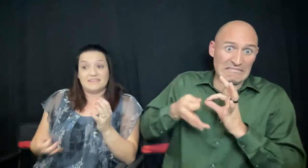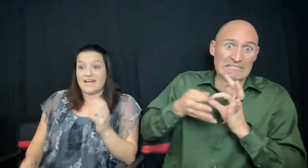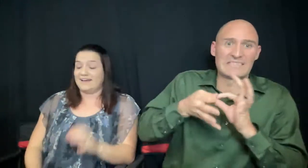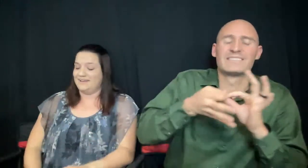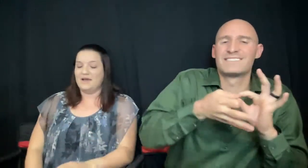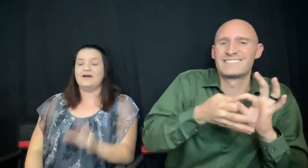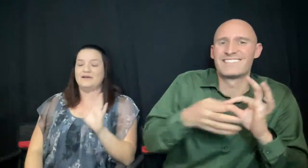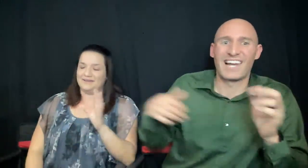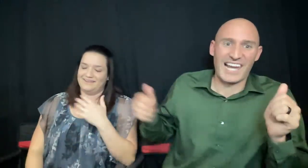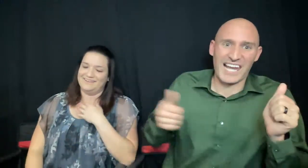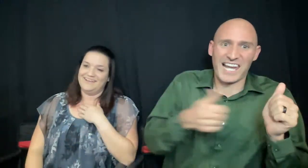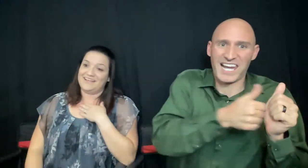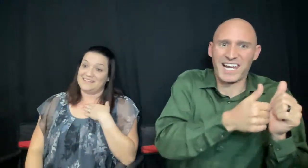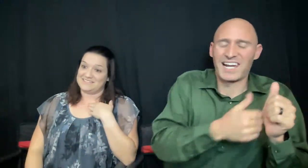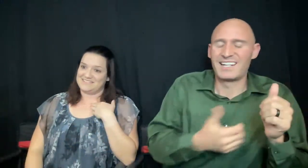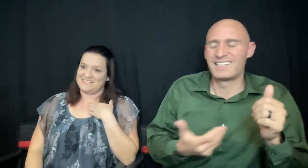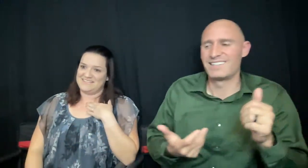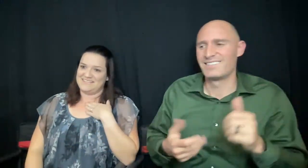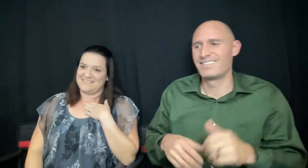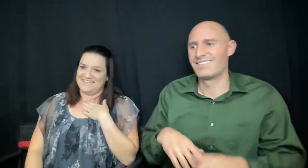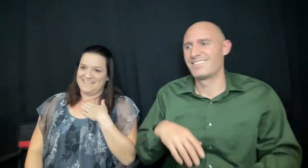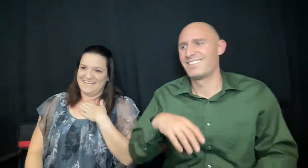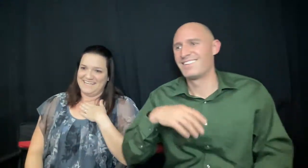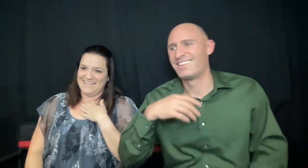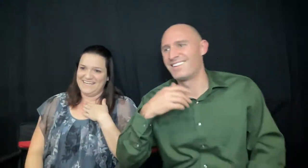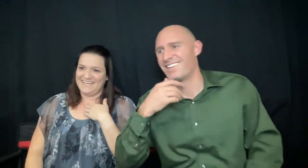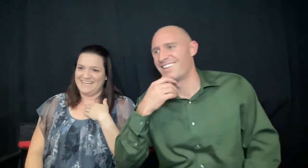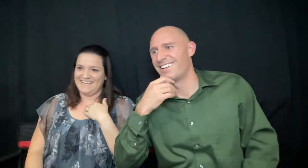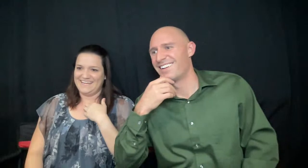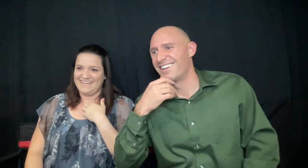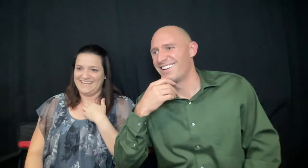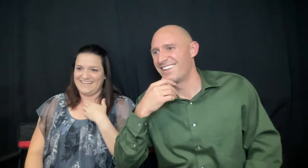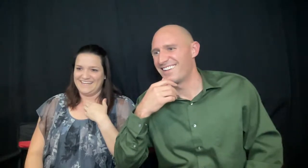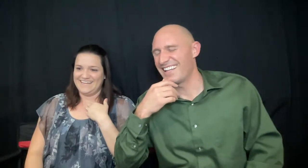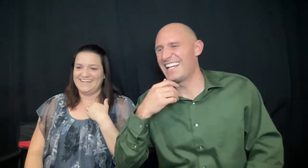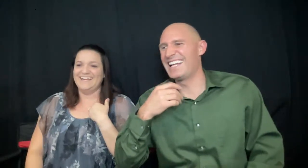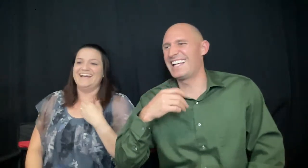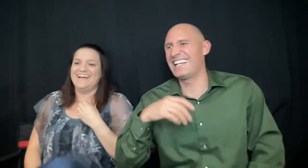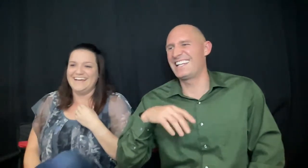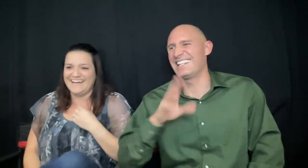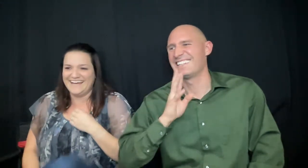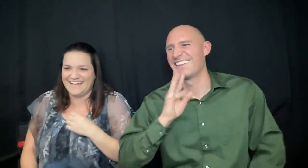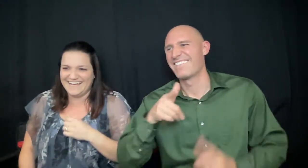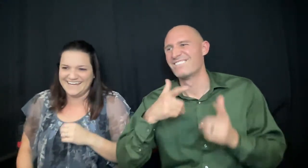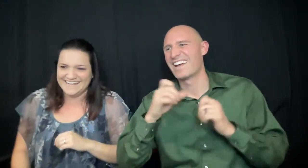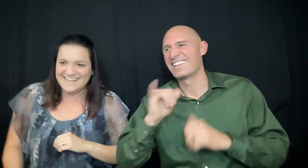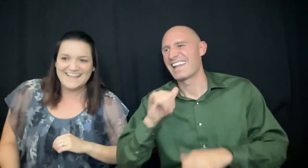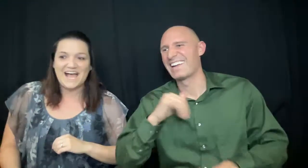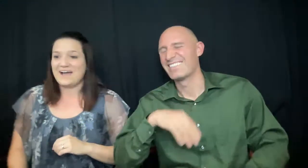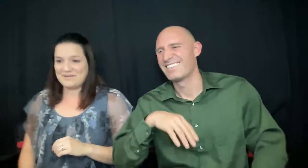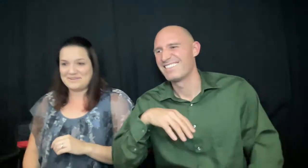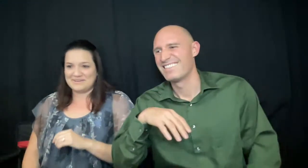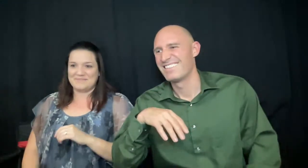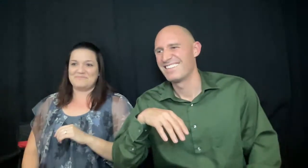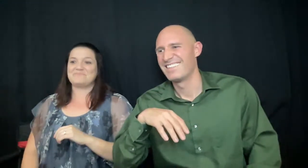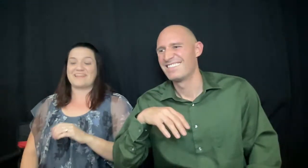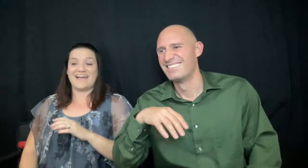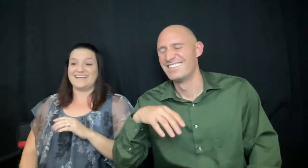that. Yes. I love you guys, and I see you talk fast like I do. Oh my God. At least